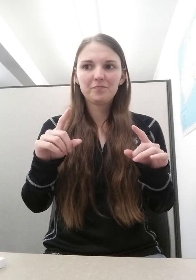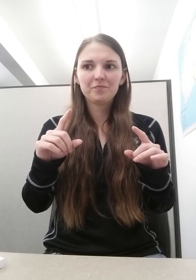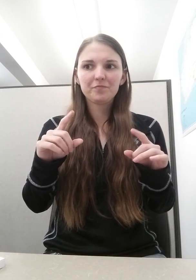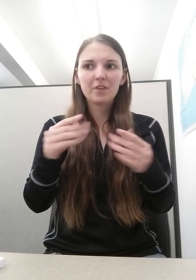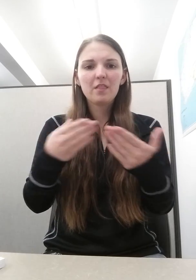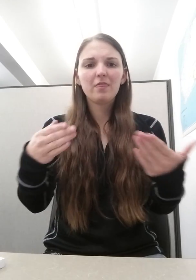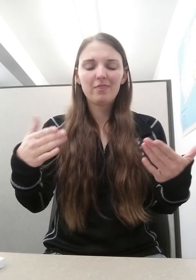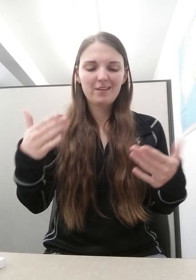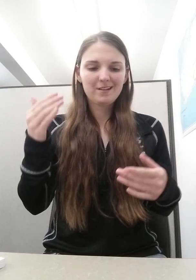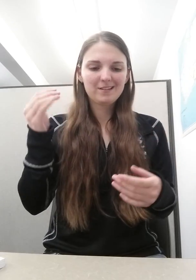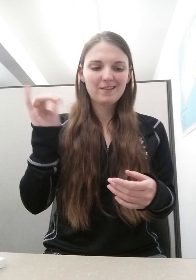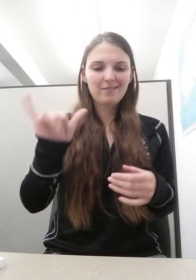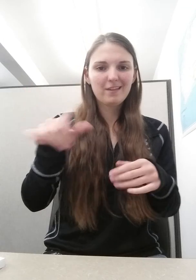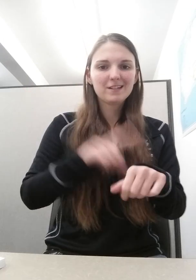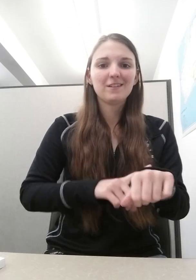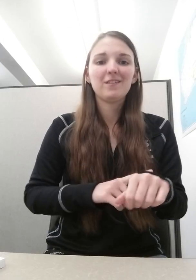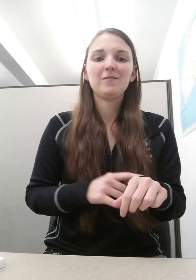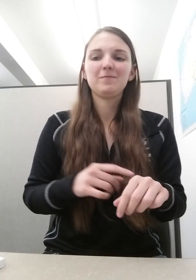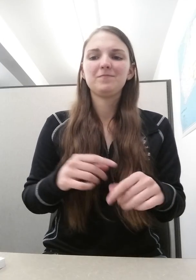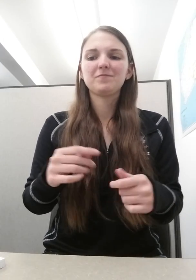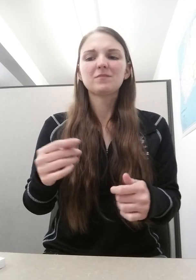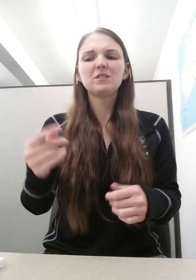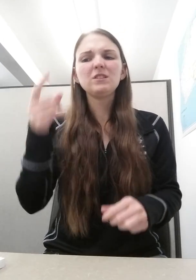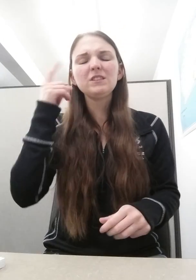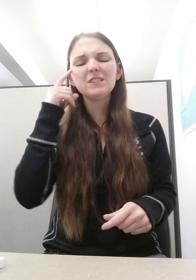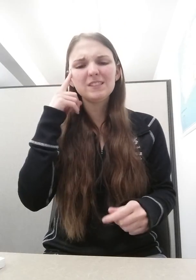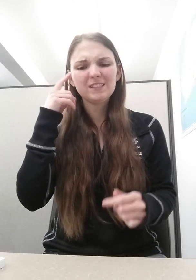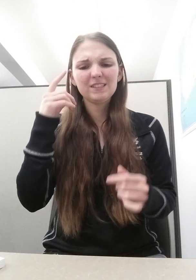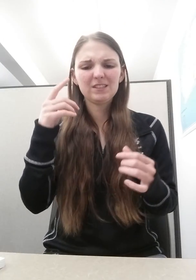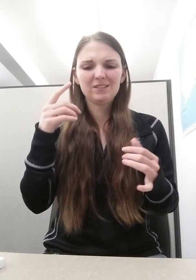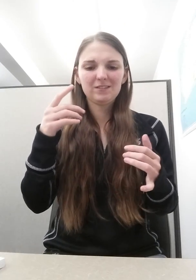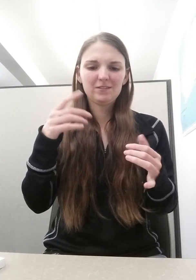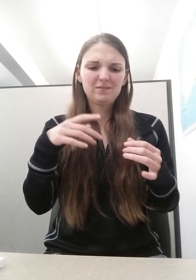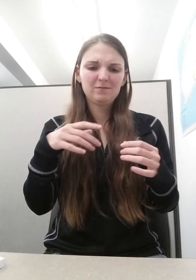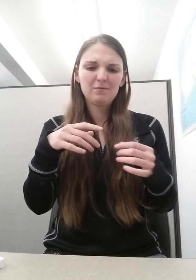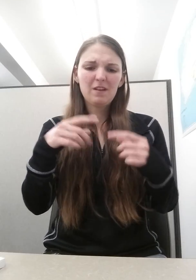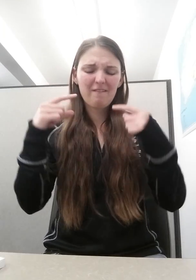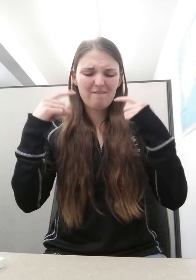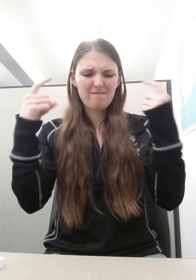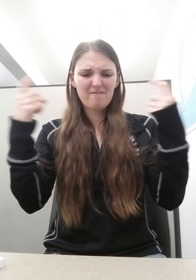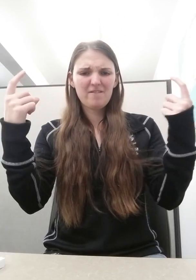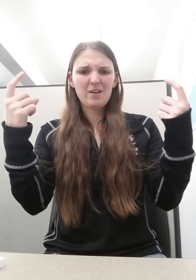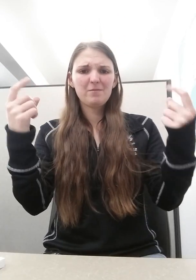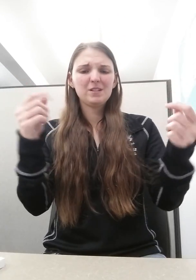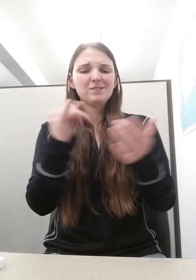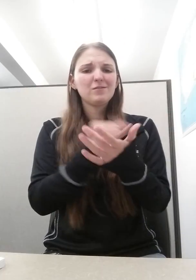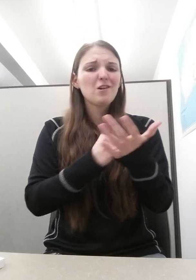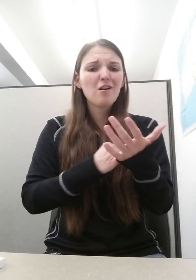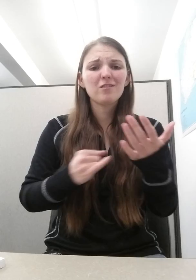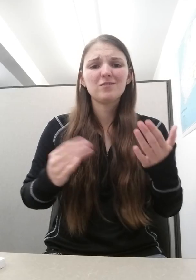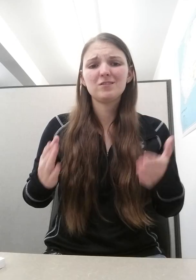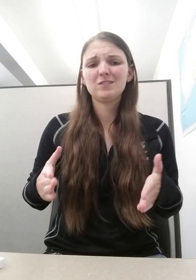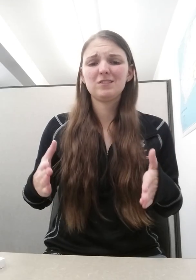suffer and live in garrets and are poor. Great artists are suffering, and that's why their artwork pours out, and I'm going to tell you, I think that's